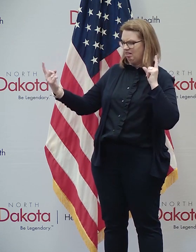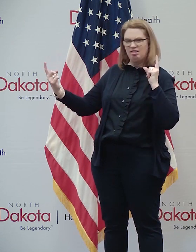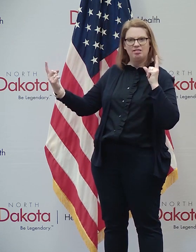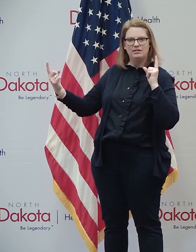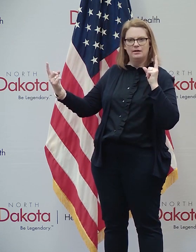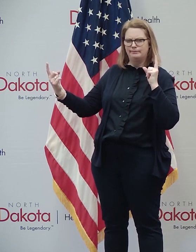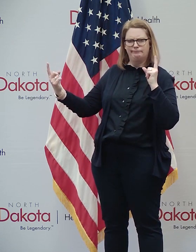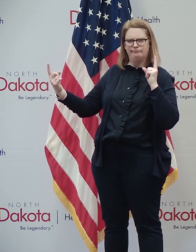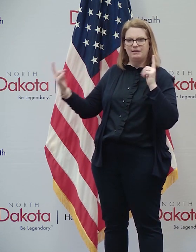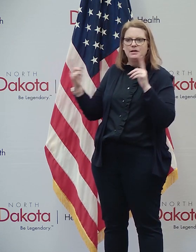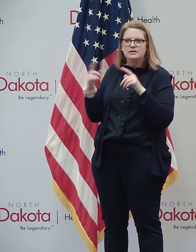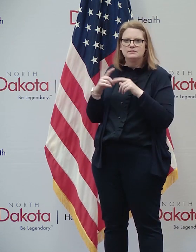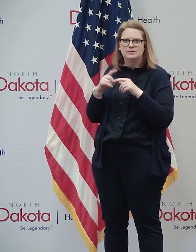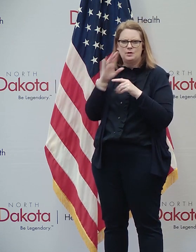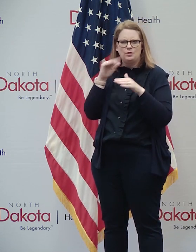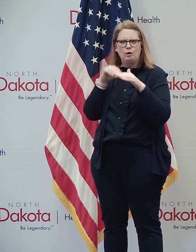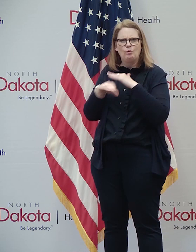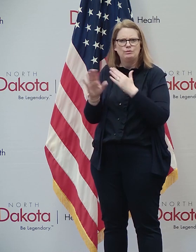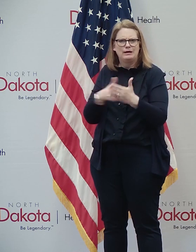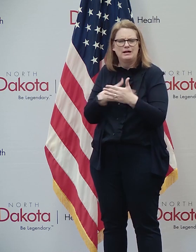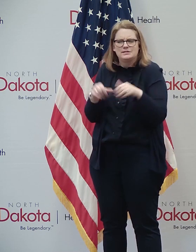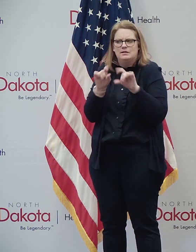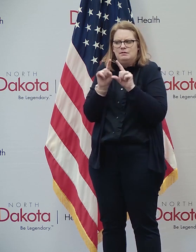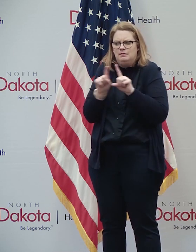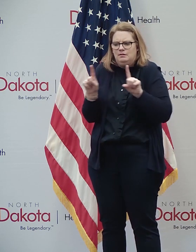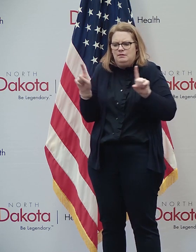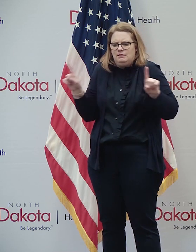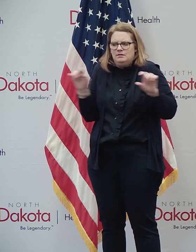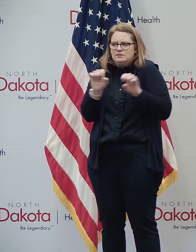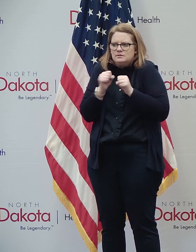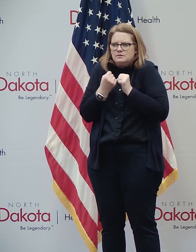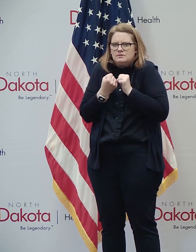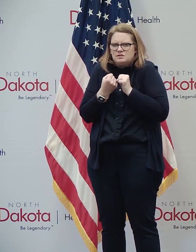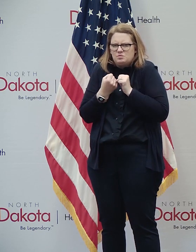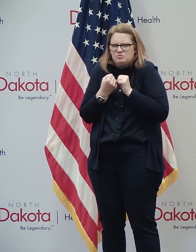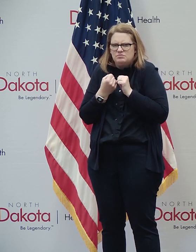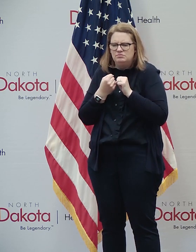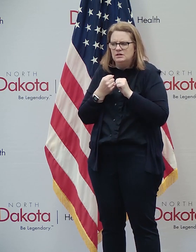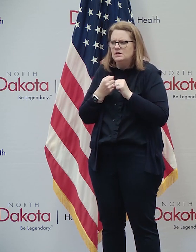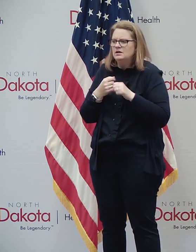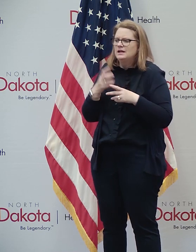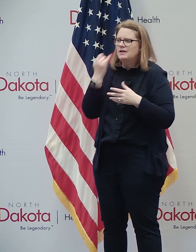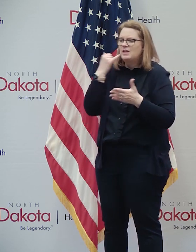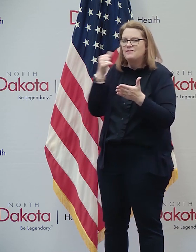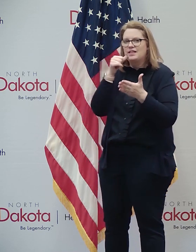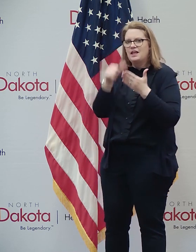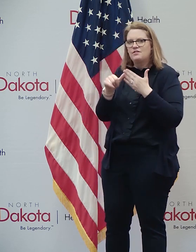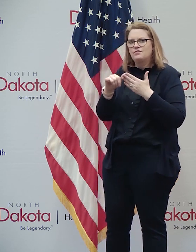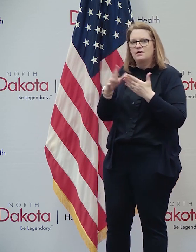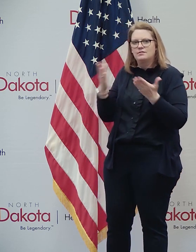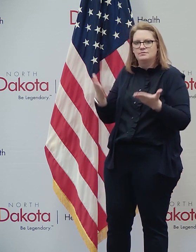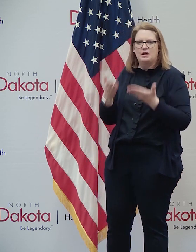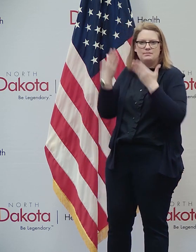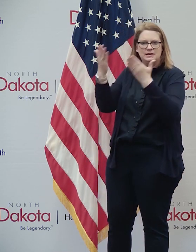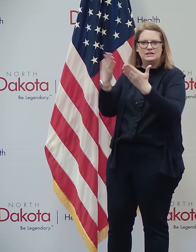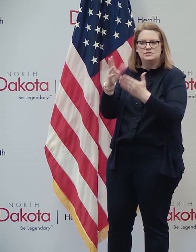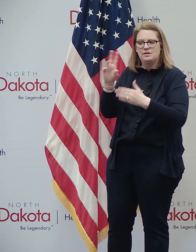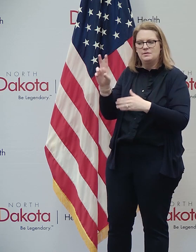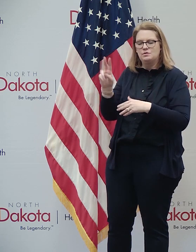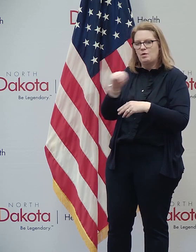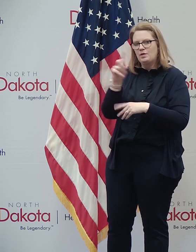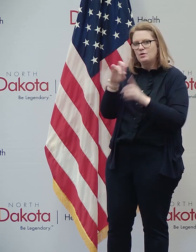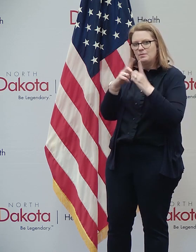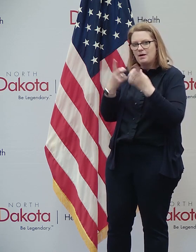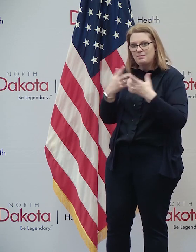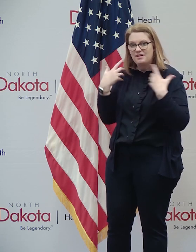Health that those were unlikely to free up and actually happen, because it's very hard to do some of those events in any